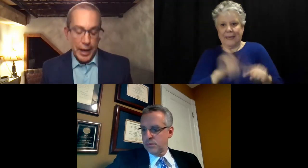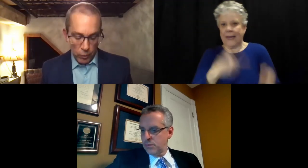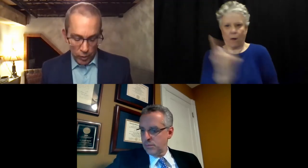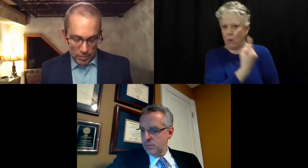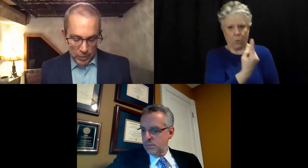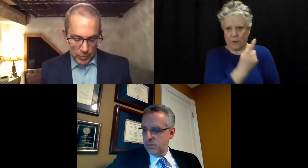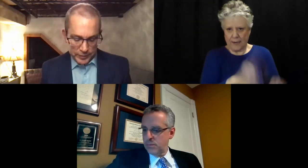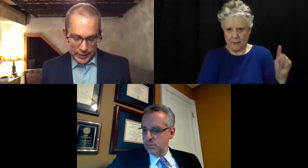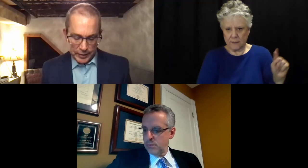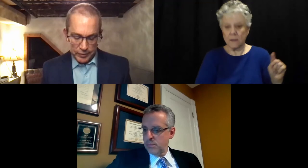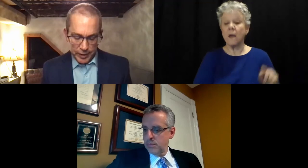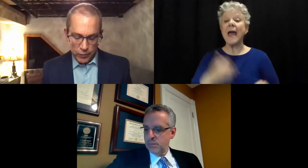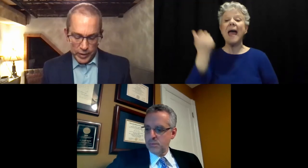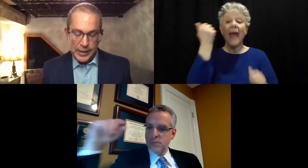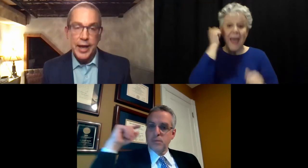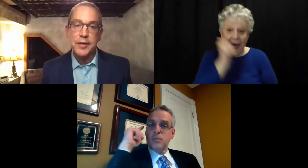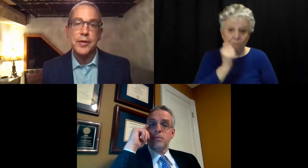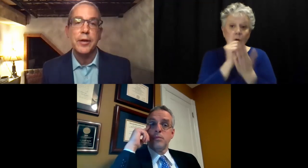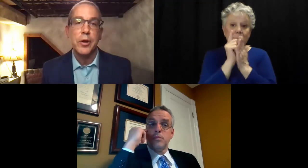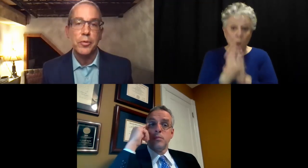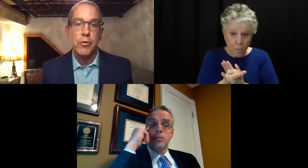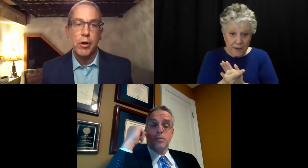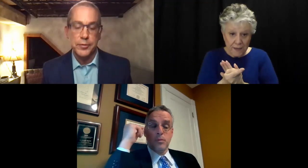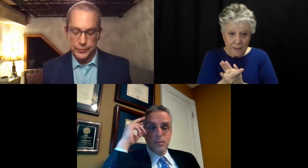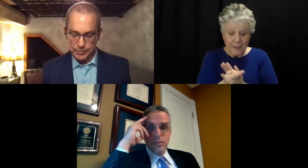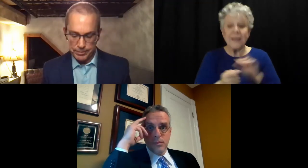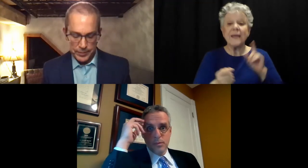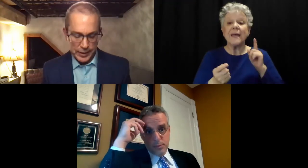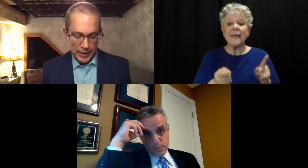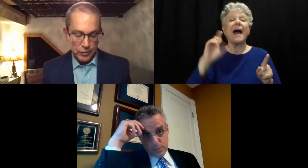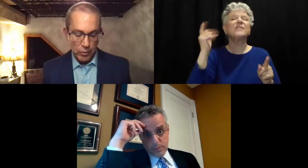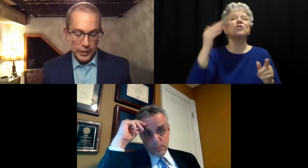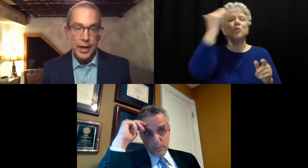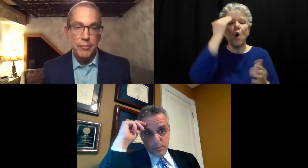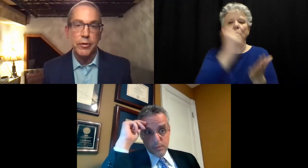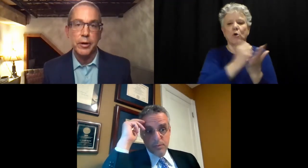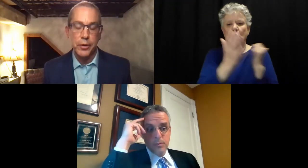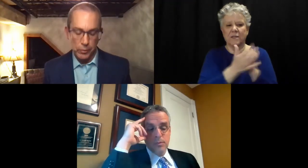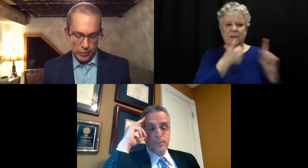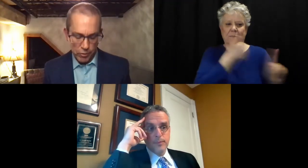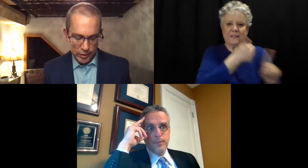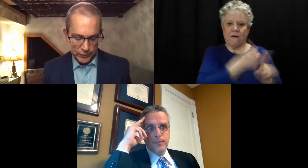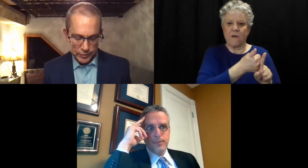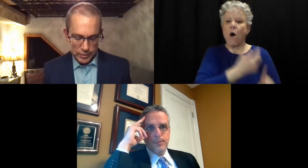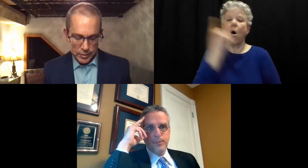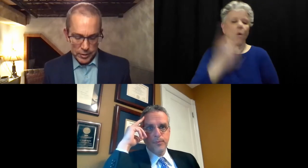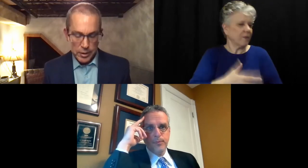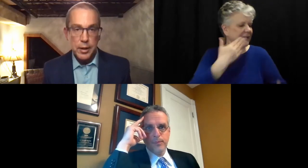is not one moment in his life when he has not known the cross. He has only ever known the